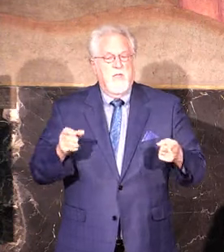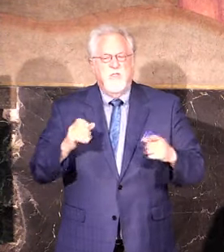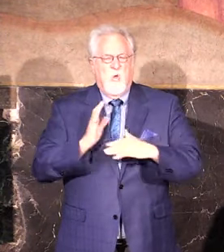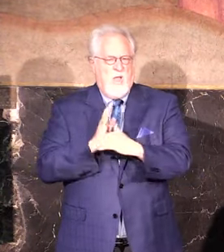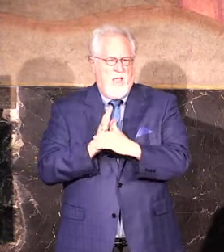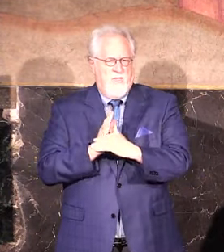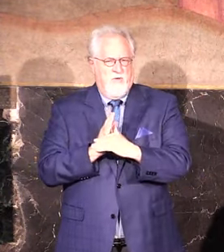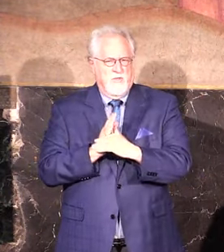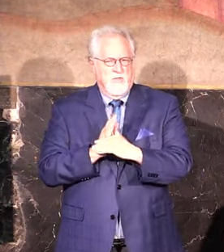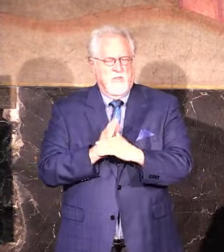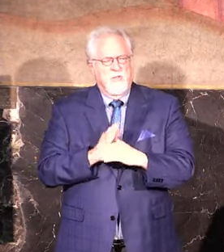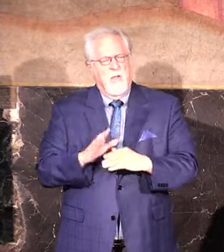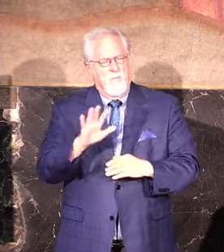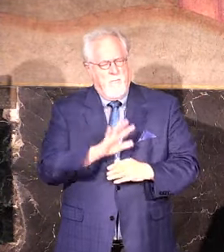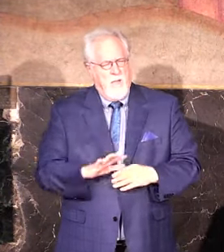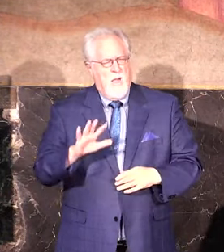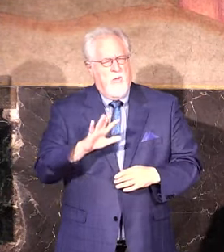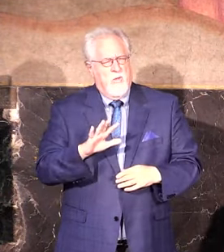average, it's about